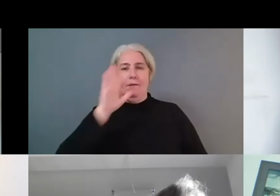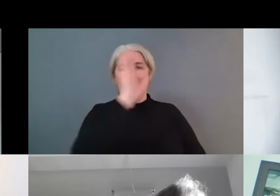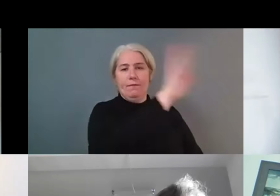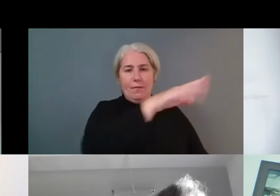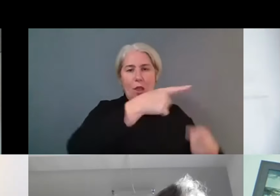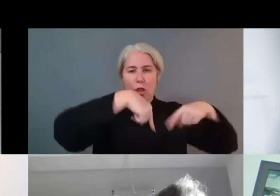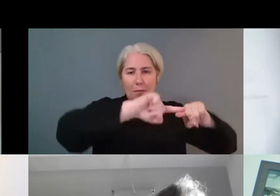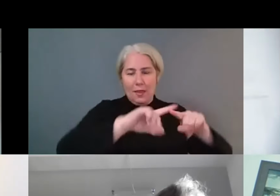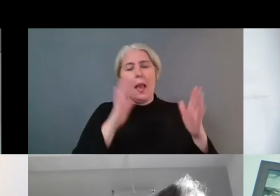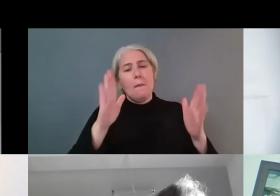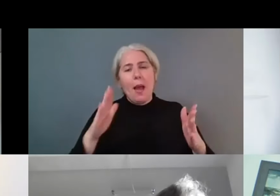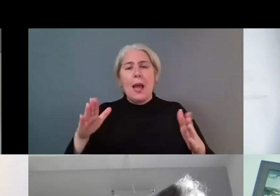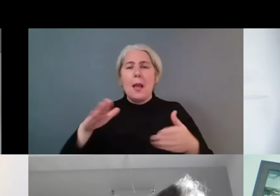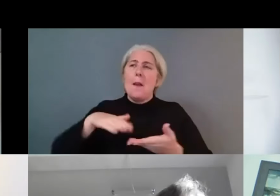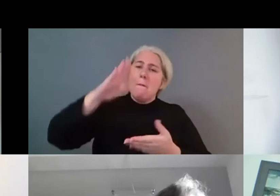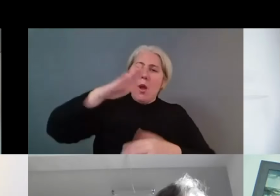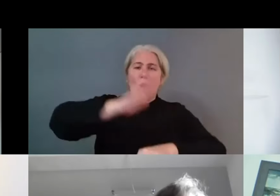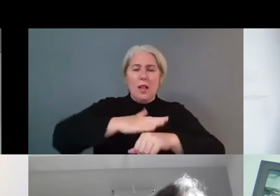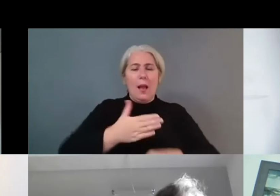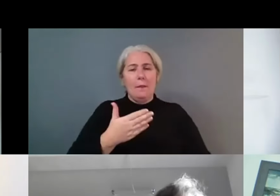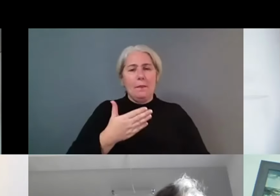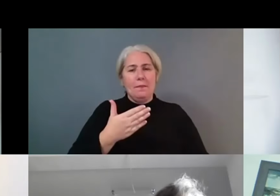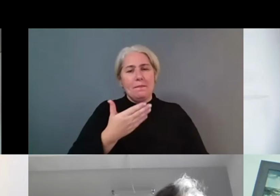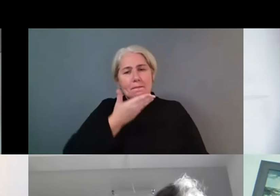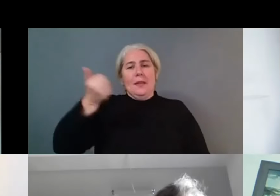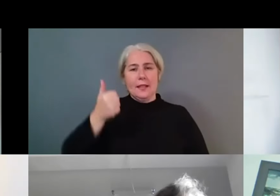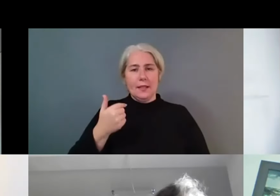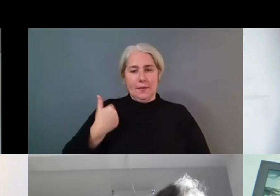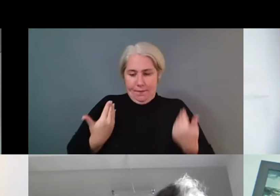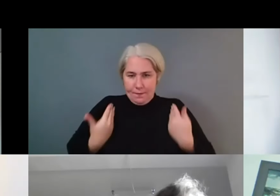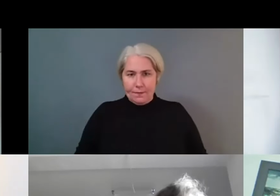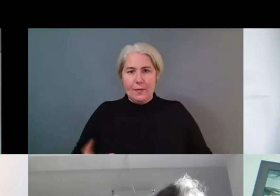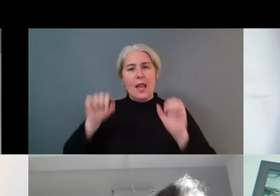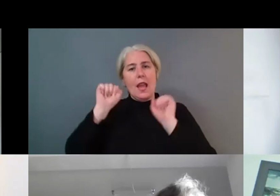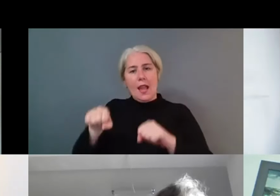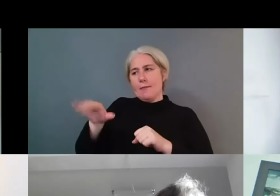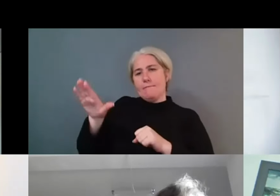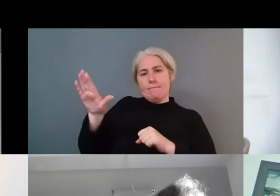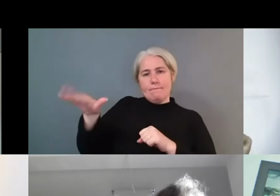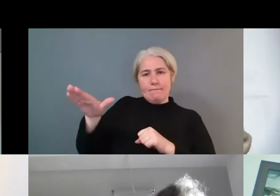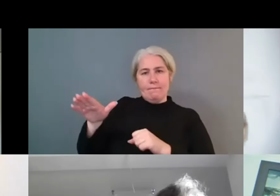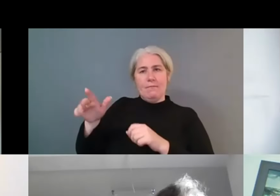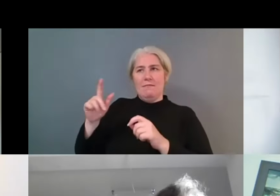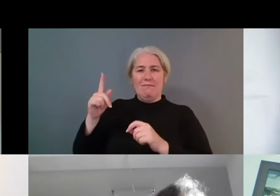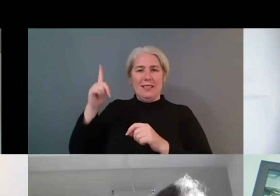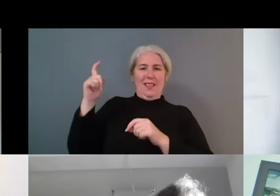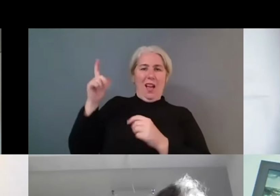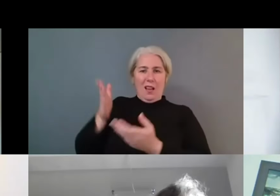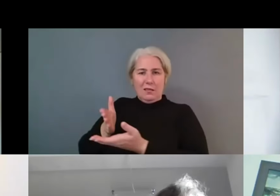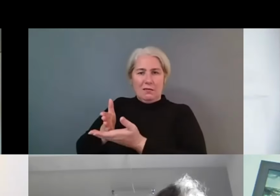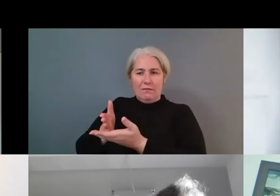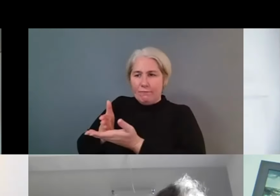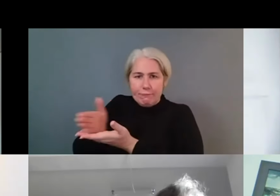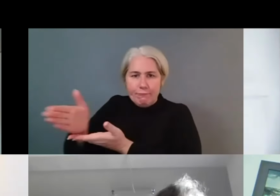a rule, you have to exhaust the domestic remedies first, even if just formally, even if you know that the court will